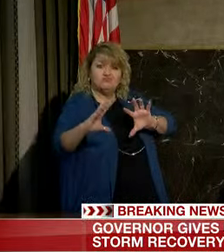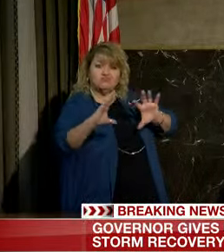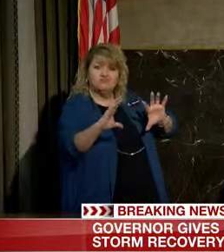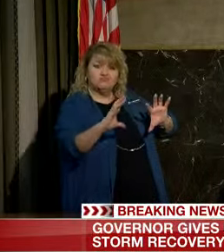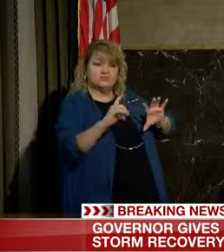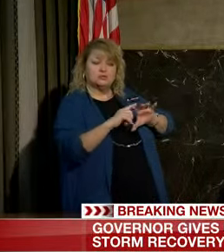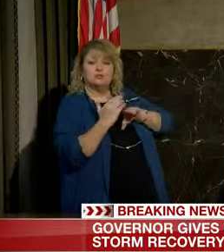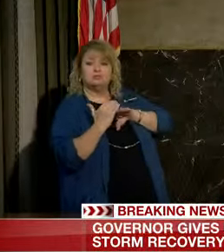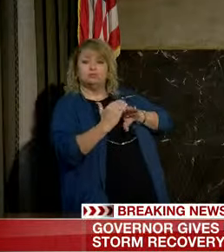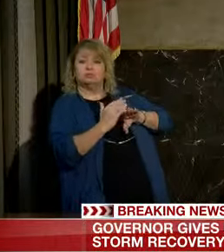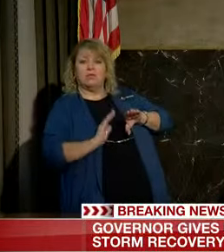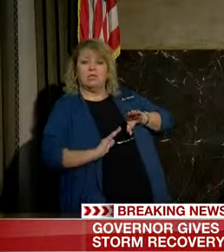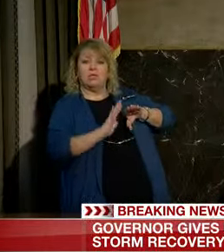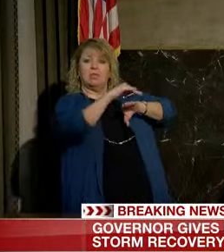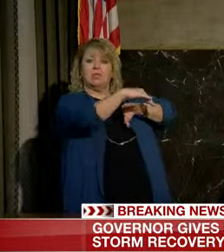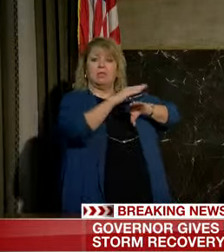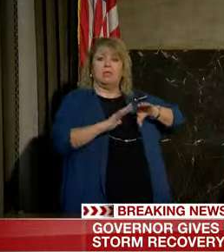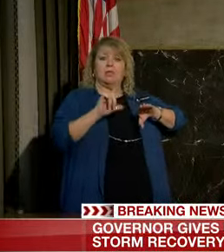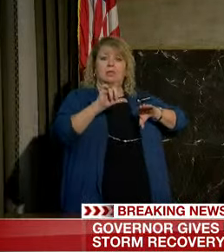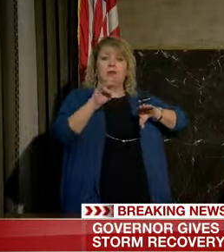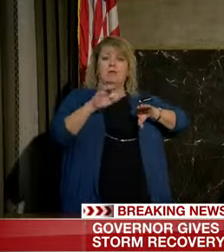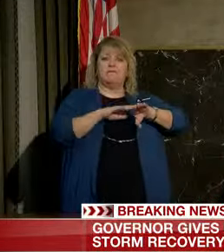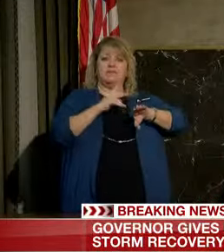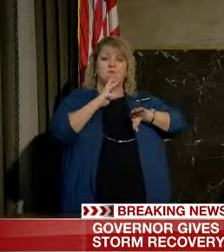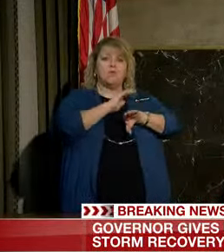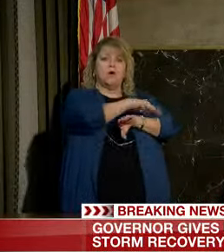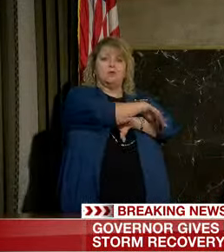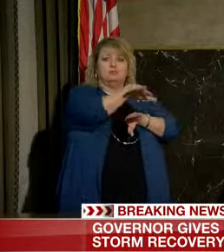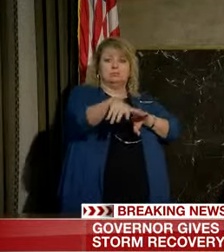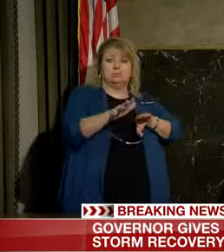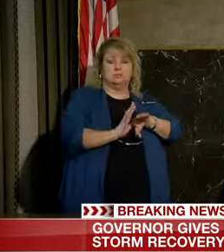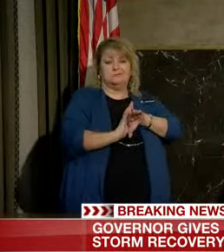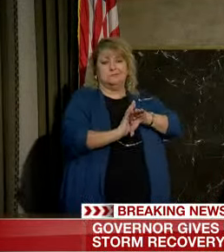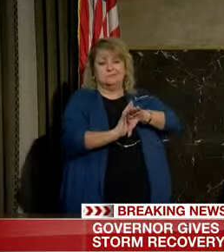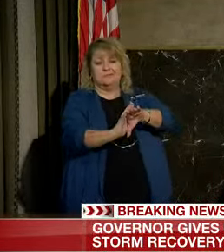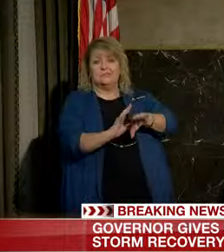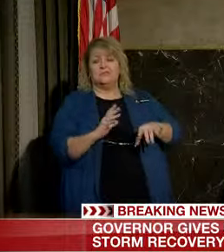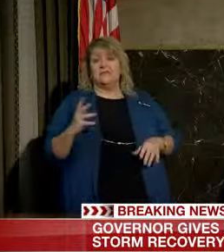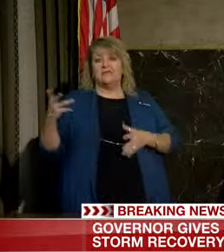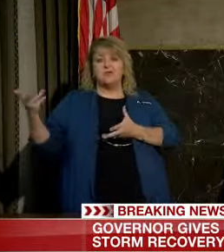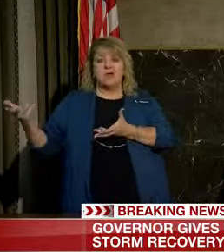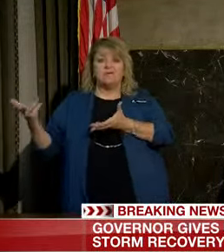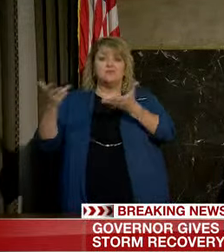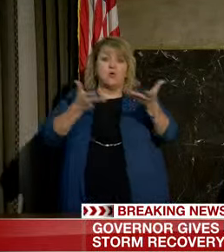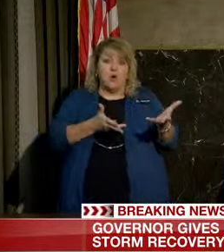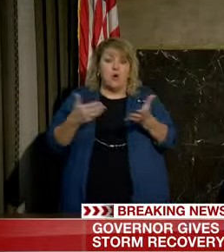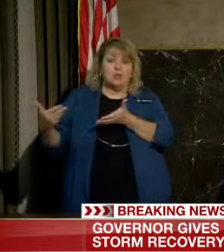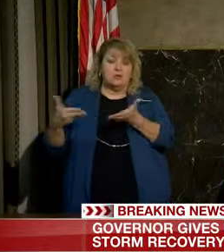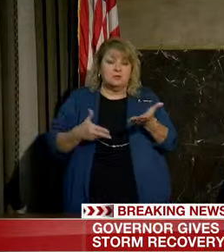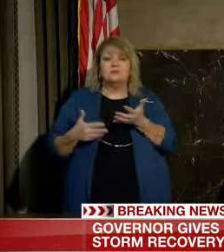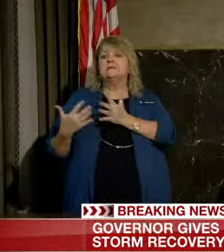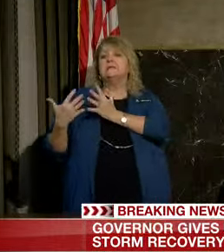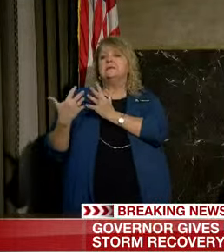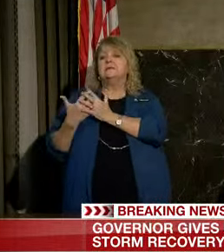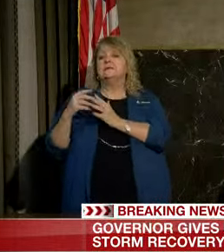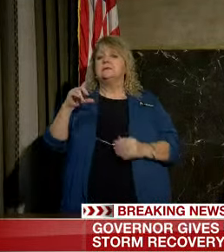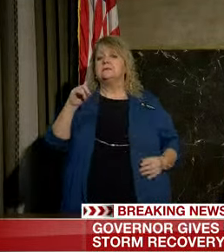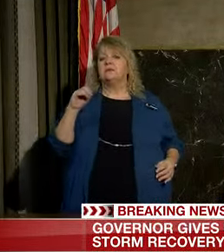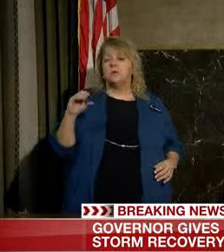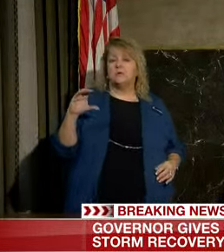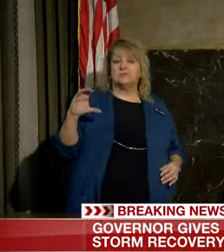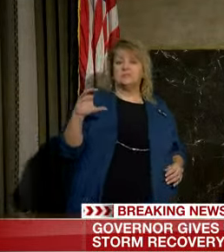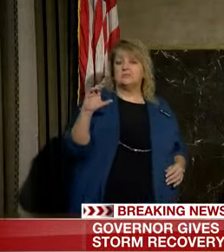And the Department of Transportation is assisting in hauling and filling those super sacks. And of course, the Department of Corrections worked very